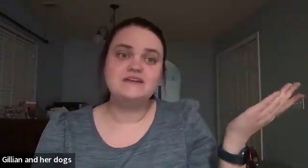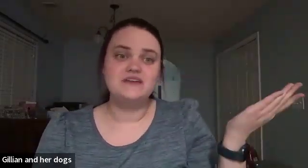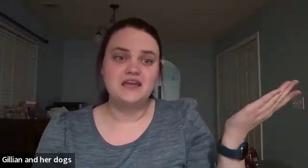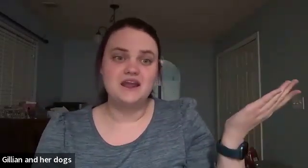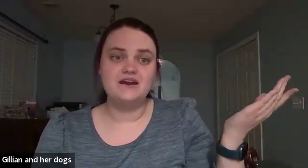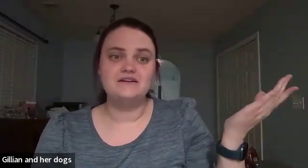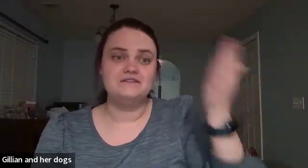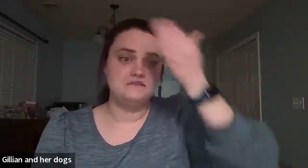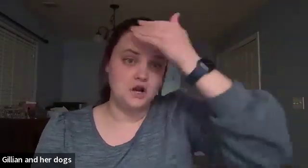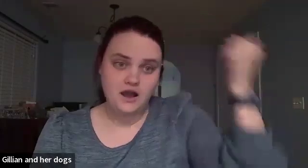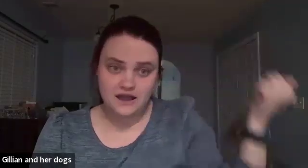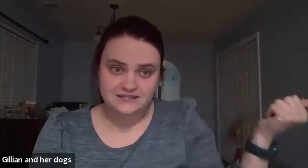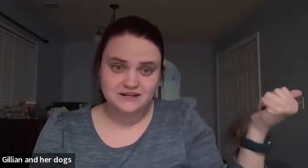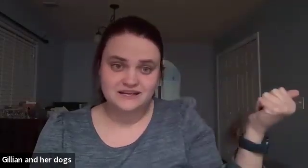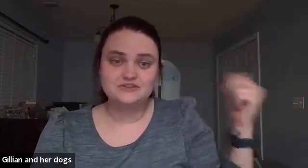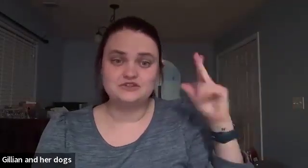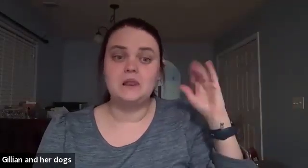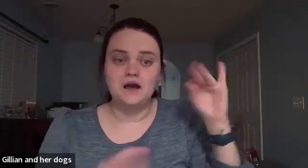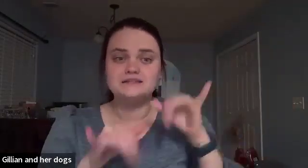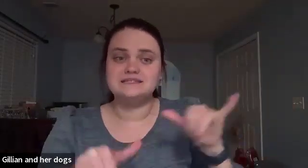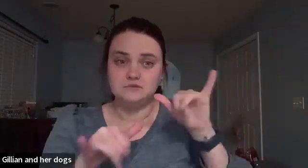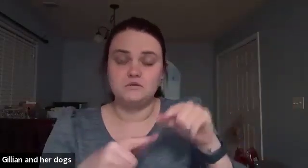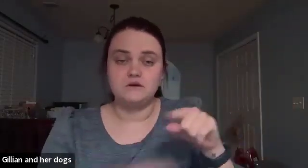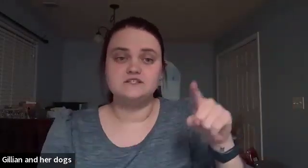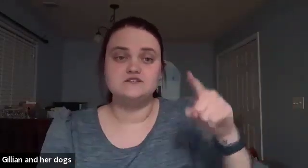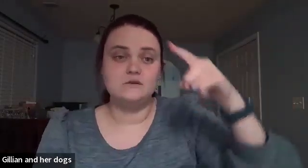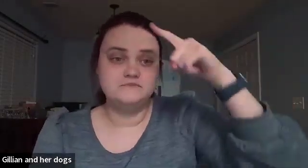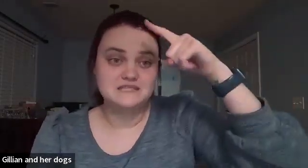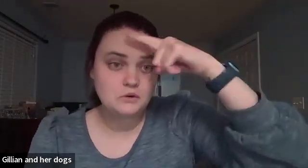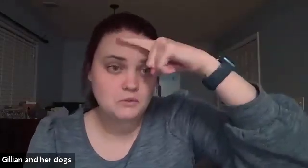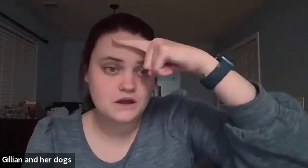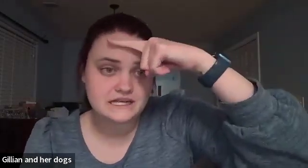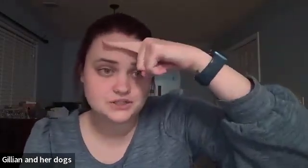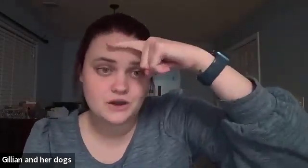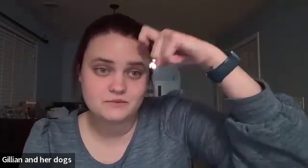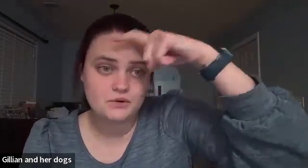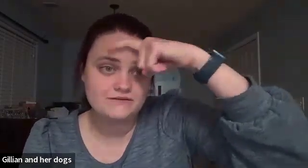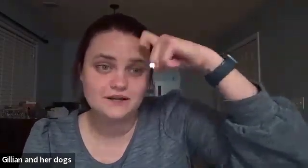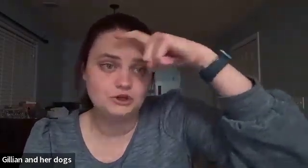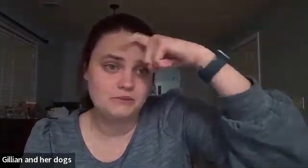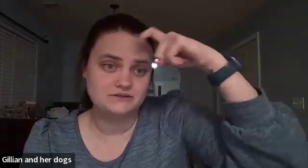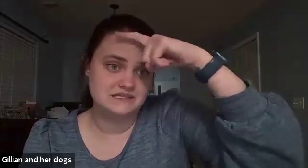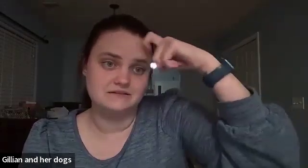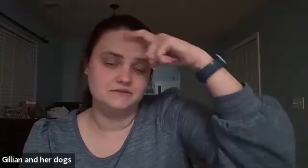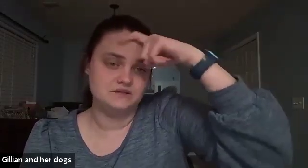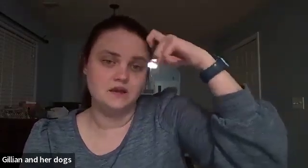right there, forgot is right here. There's a lot of similar ones. So the summer one is you have the pointer finger and you bounce it a few